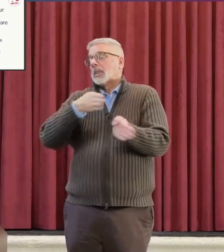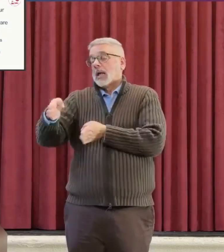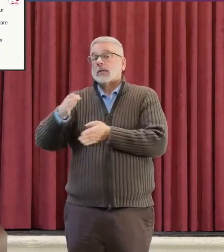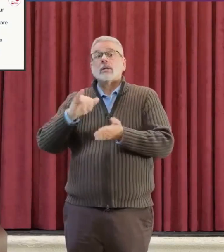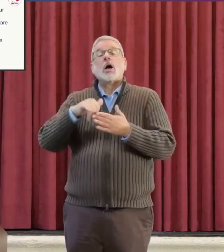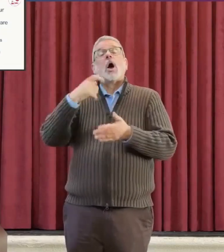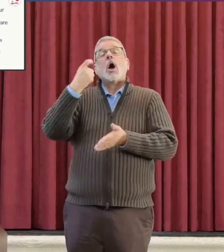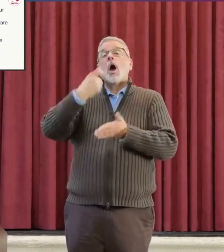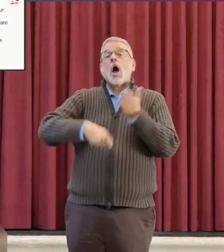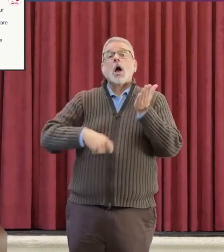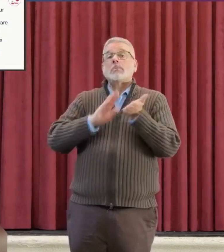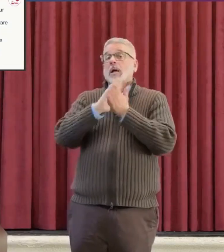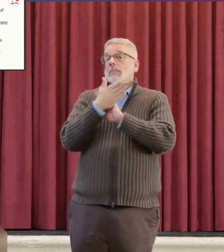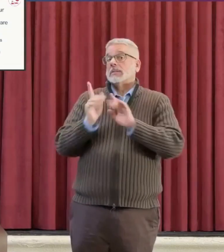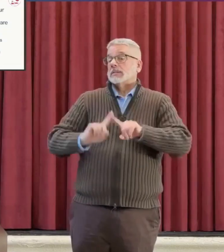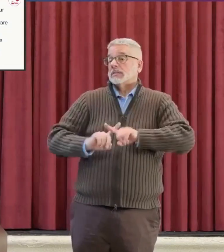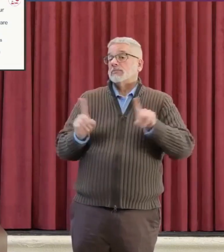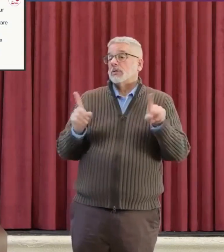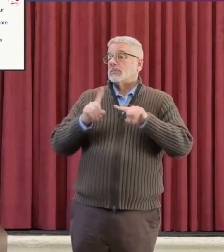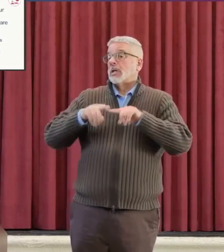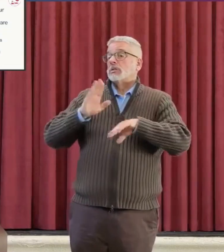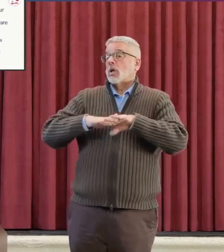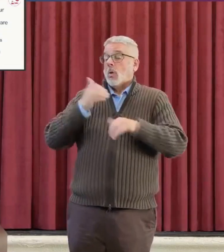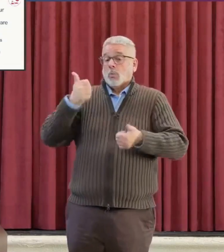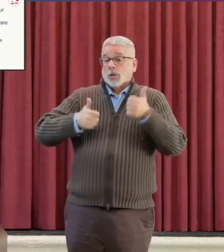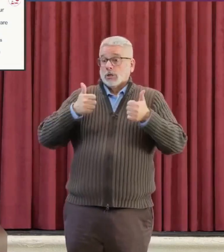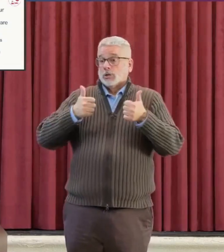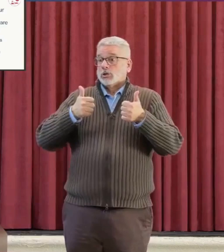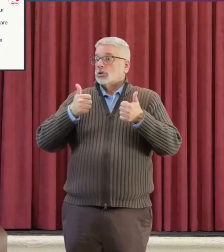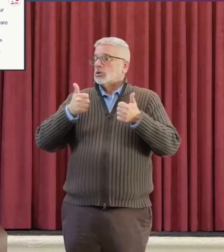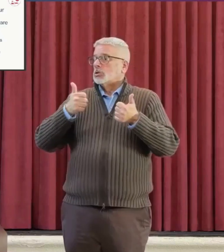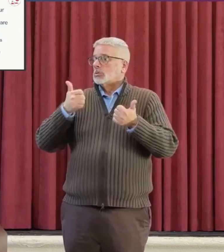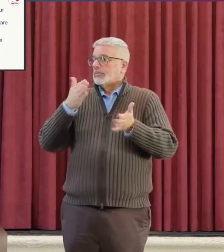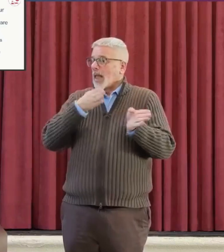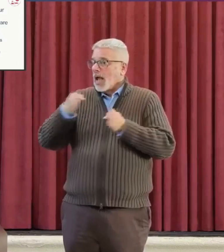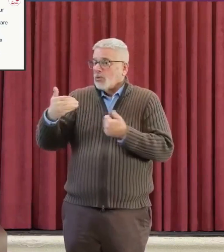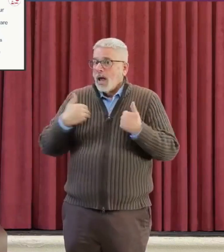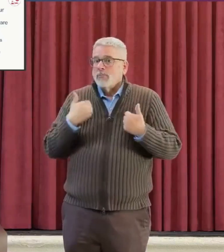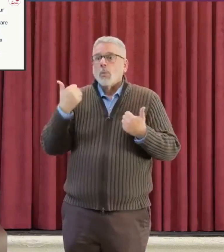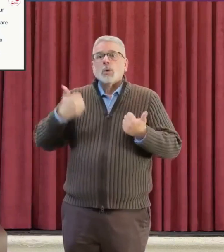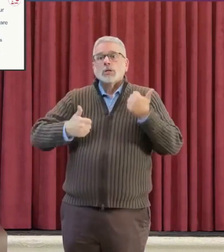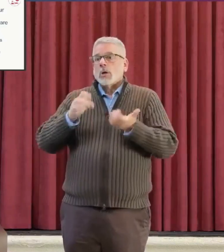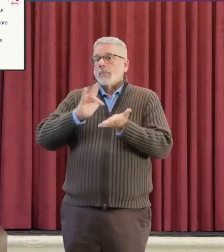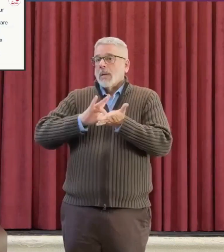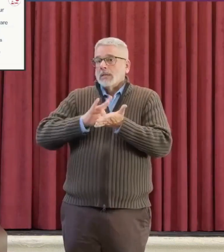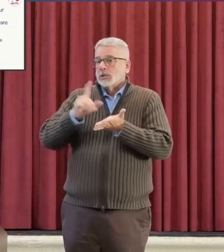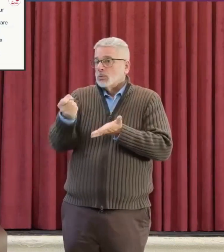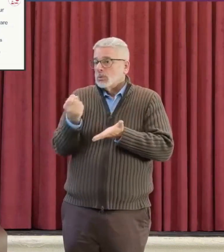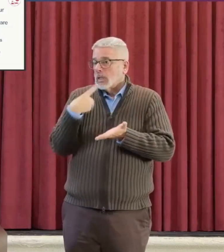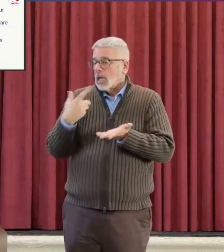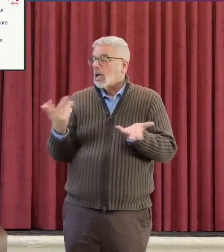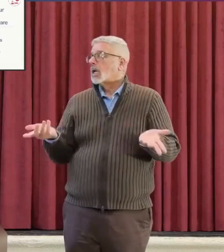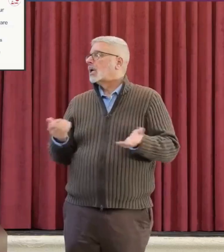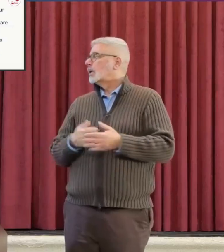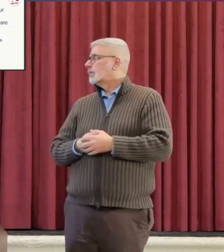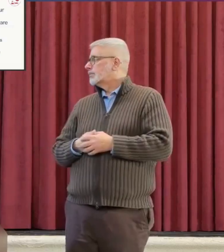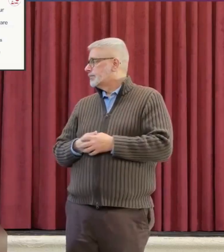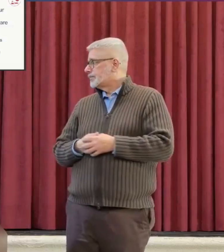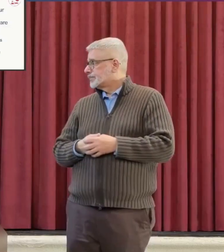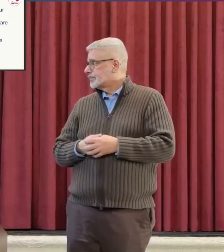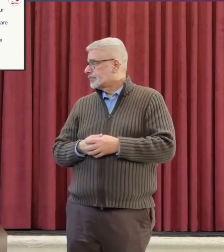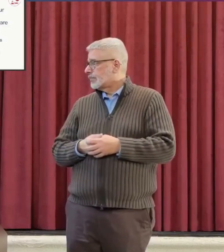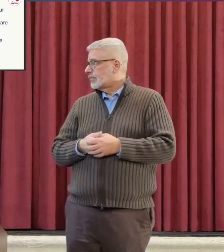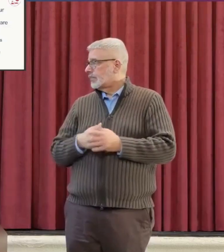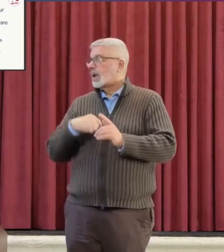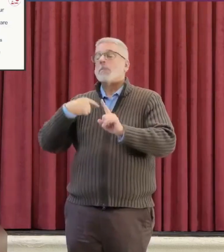be different, depends on which plan you have and also which medication you take. And